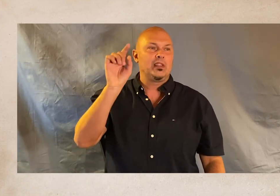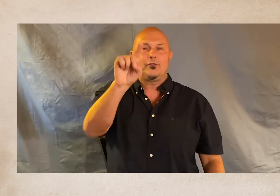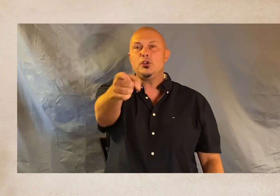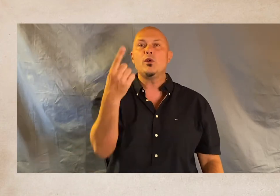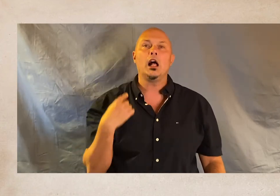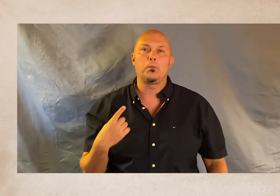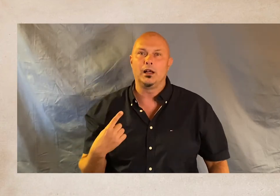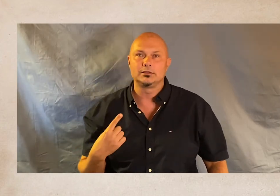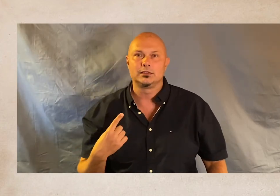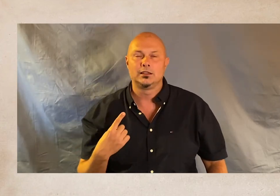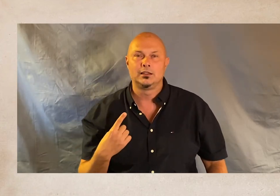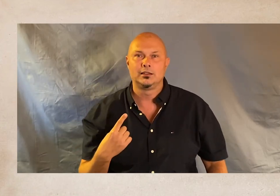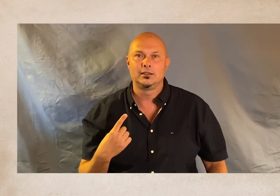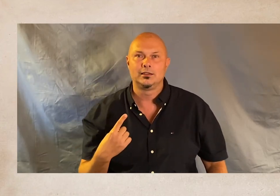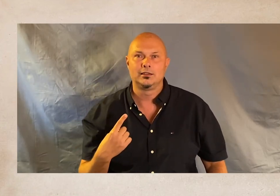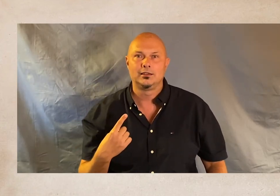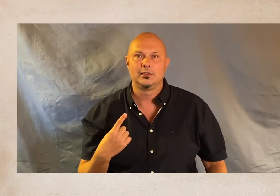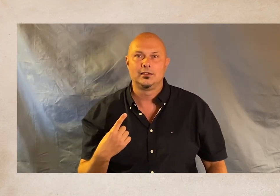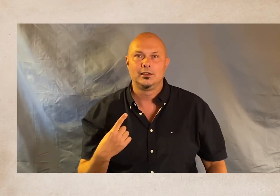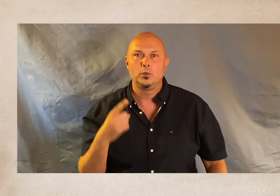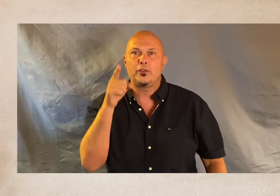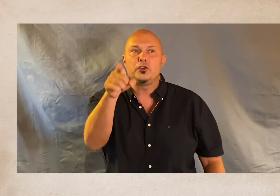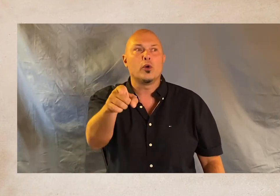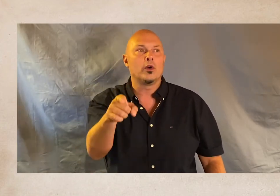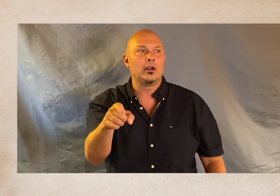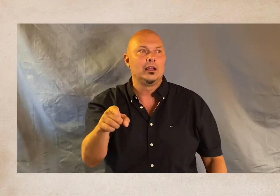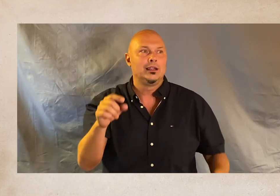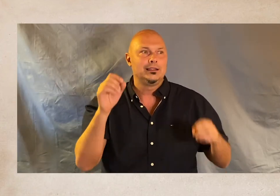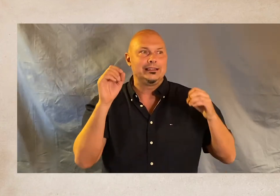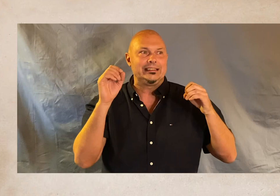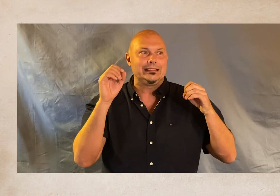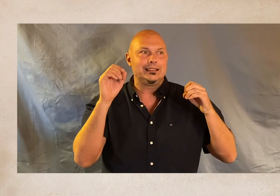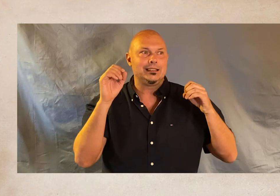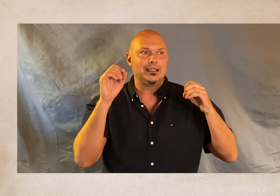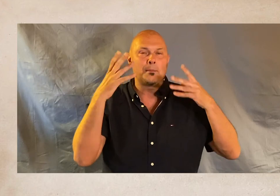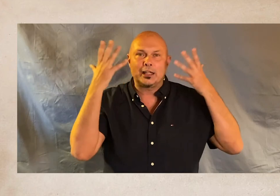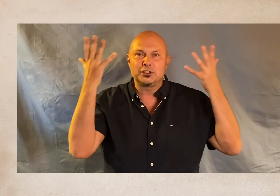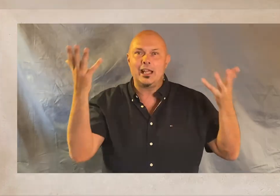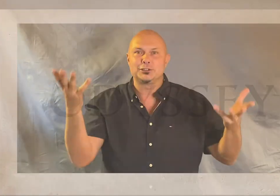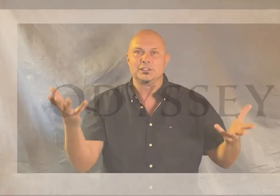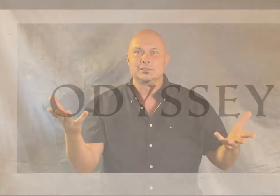If you help us with your imagination,